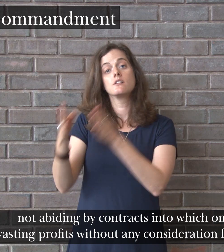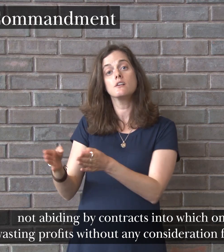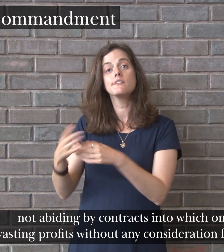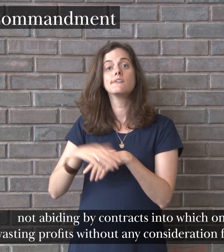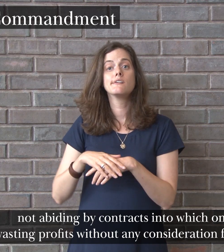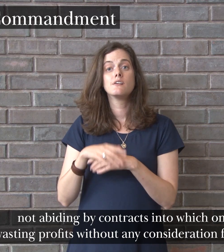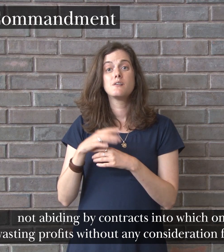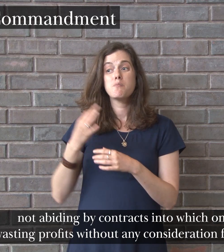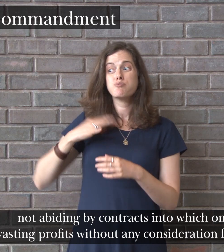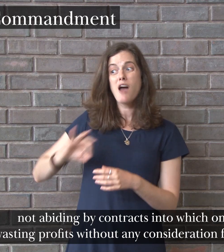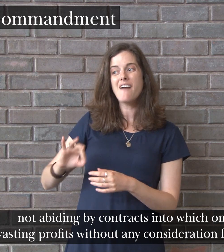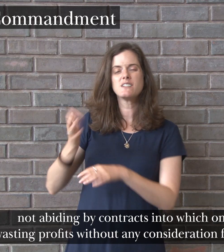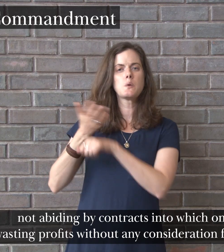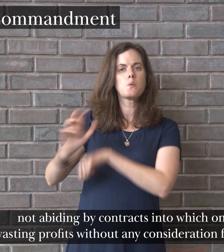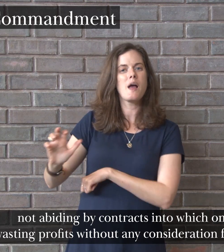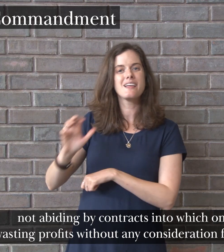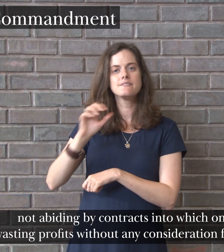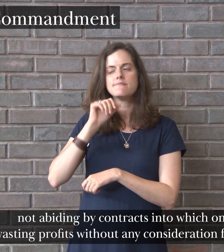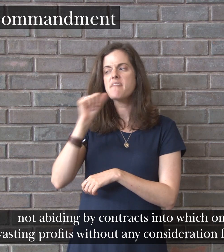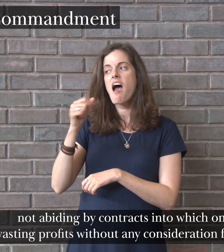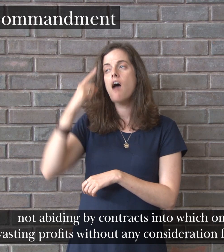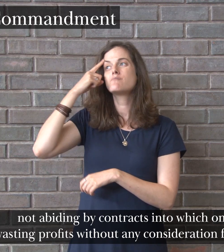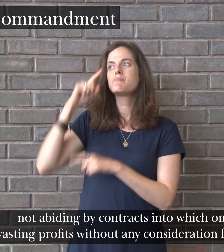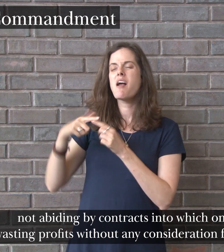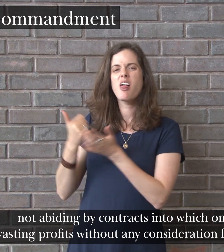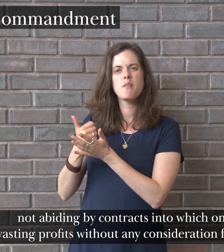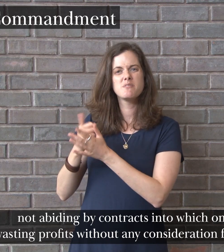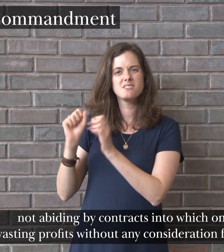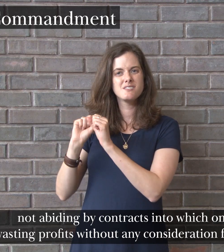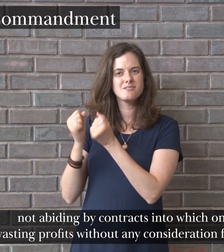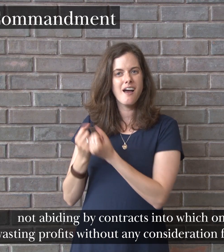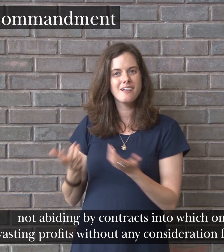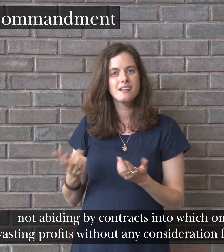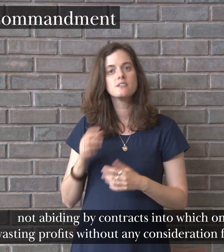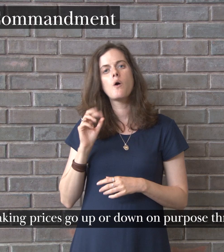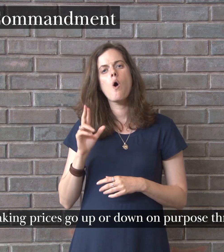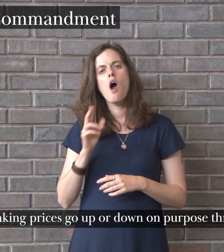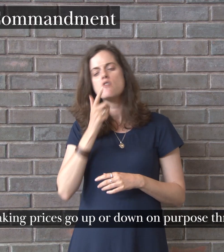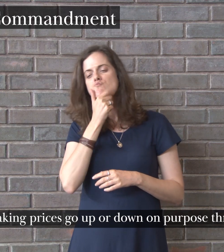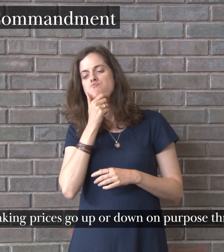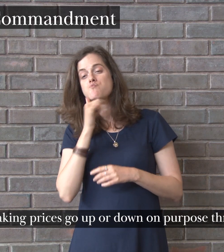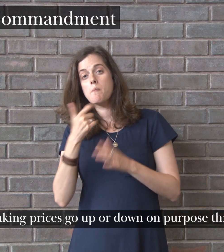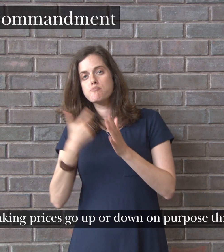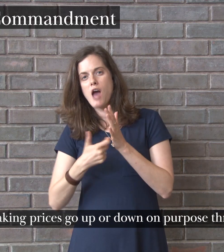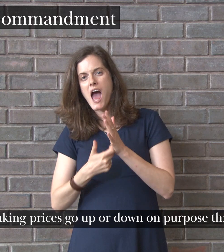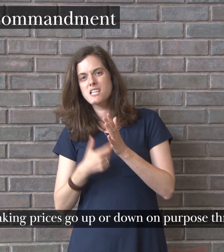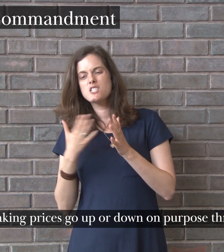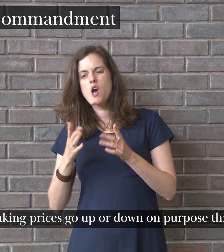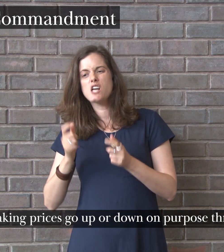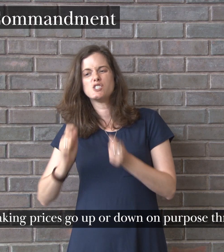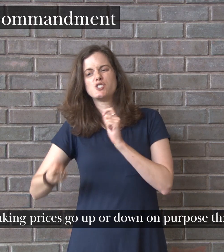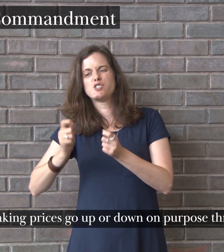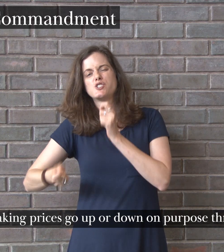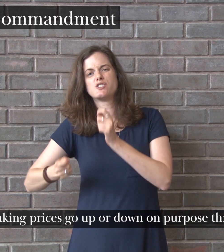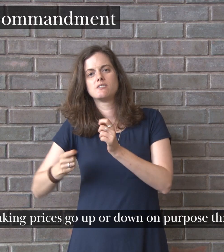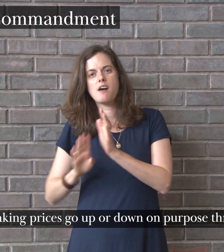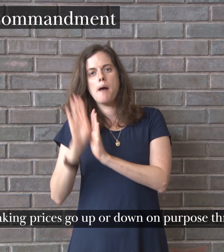wasting profits without any consideration for helping society, or making prices go up or down on purpose